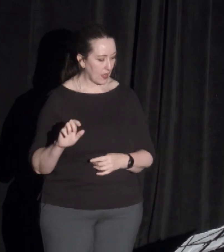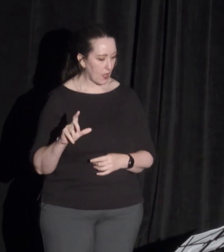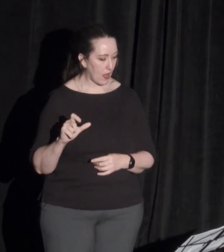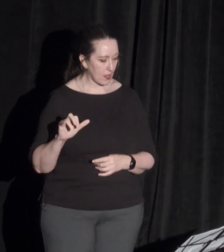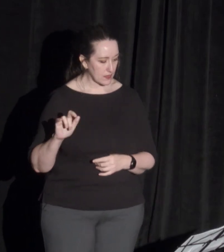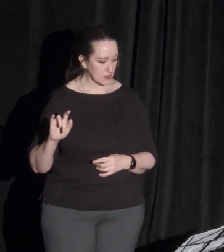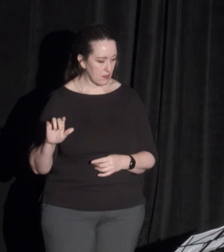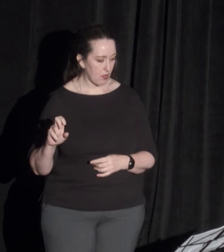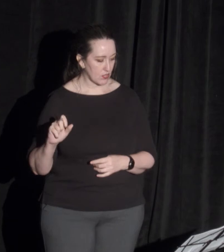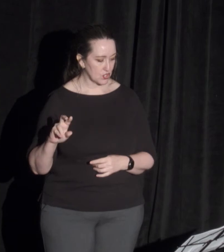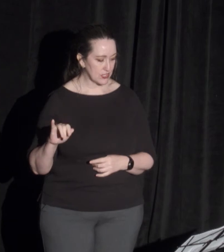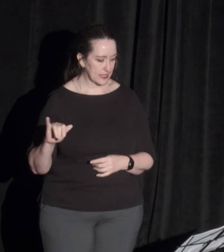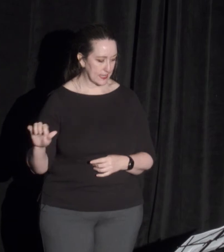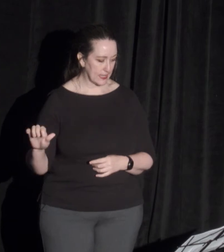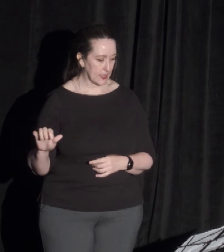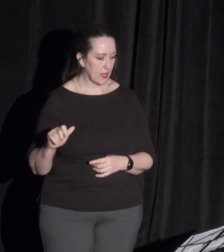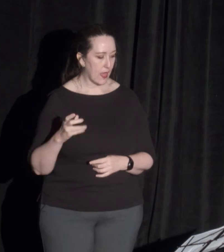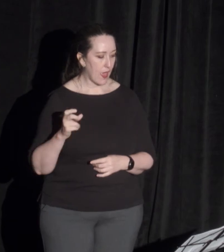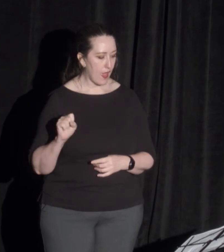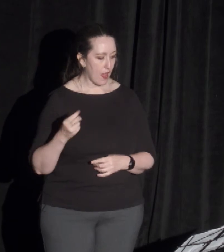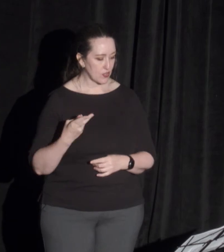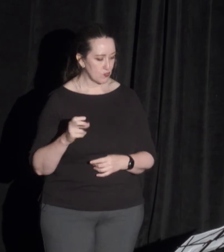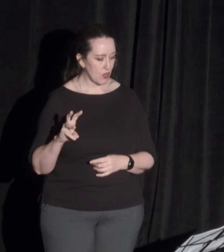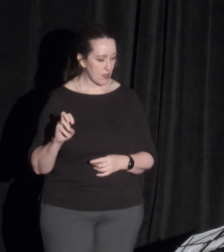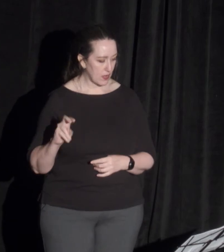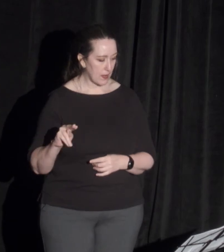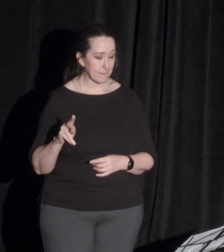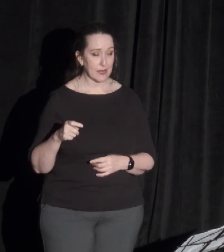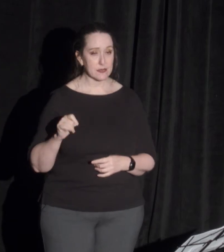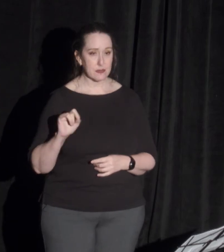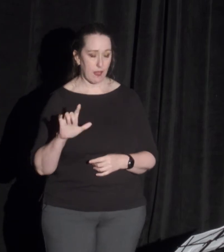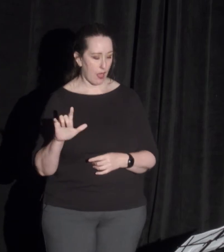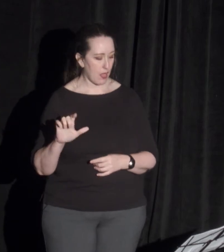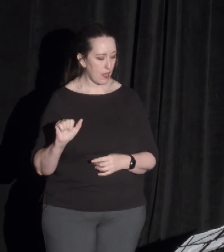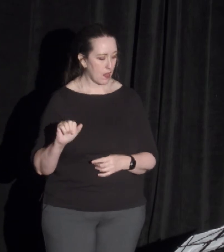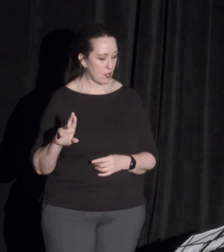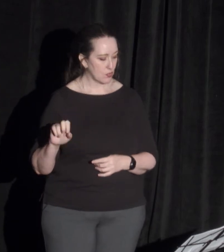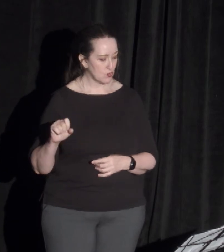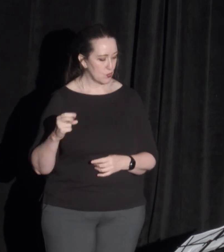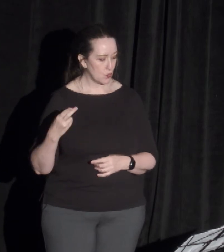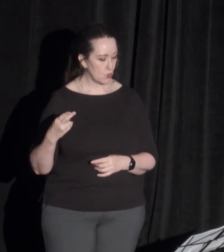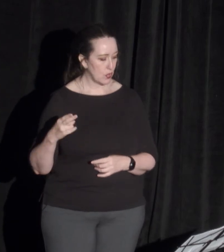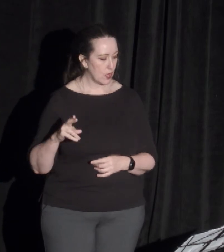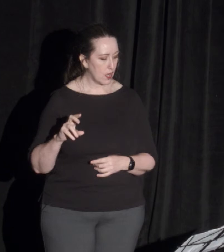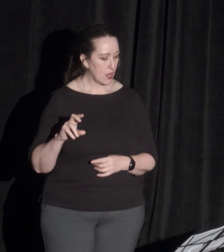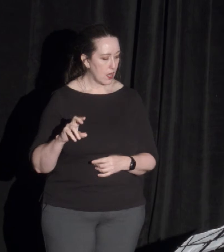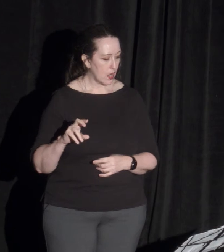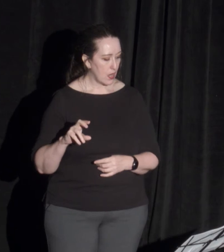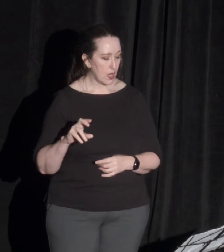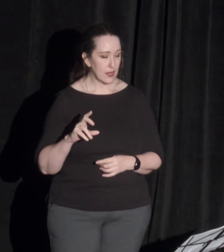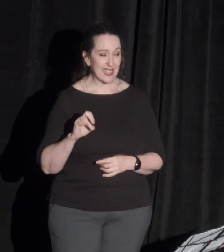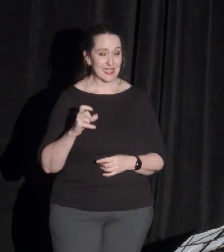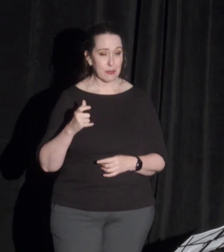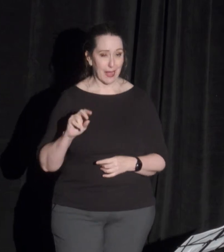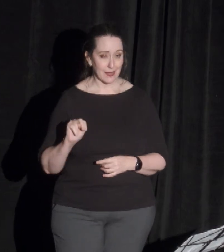Brannon, directed by Pascal Charoux and Arnaud Delors. The Expanse, Nemesis Games, written